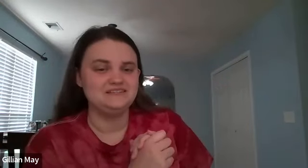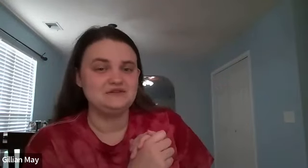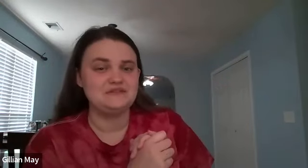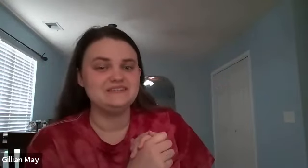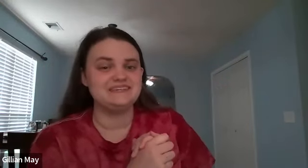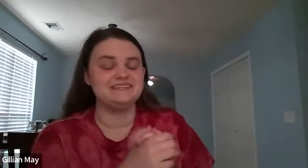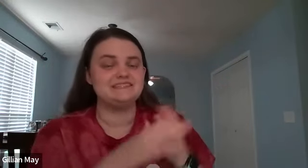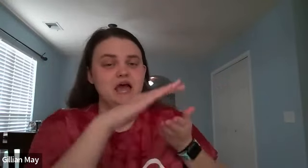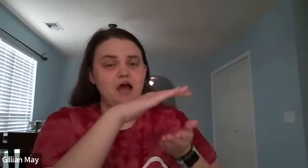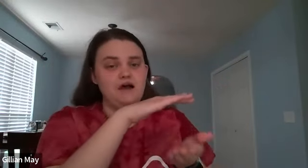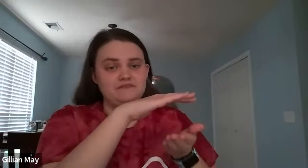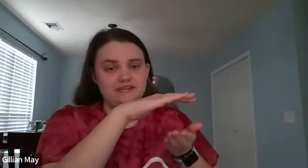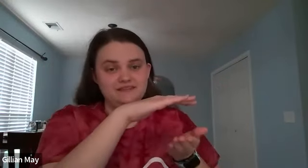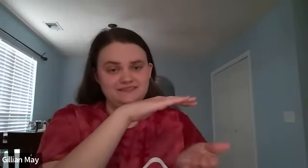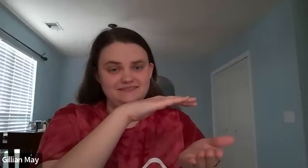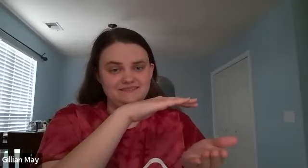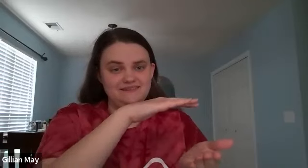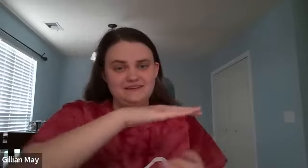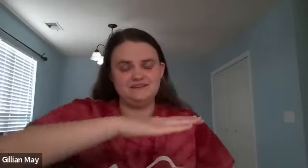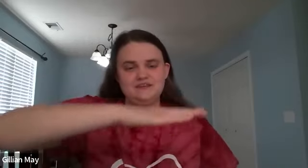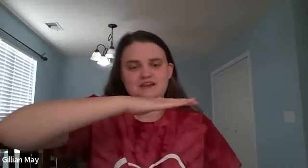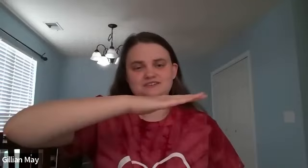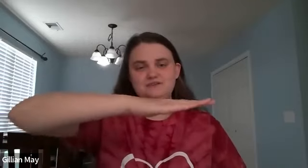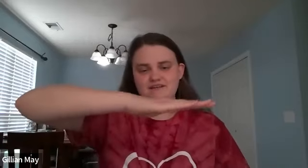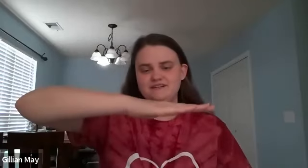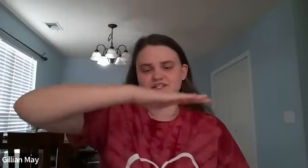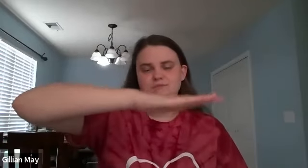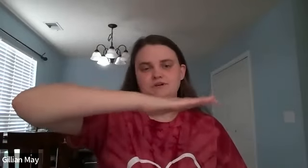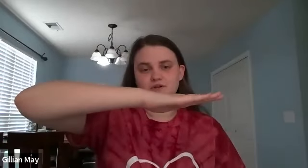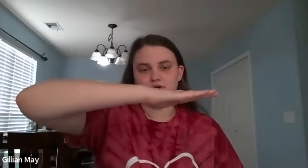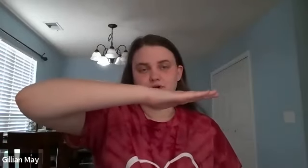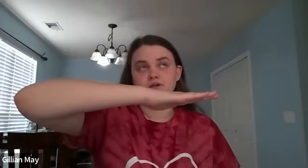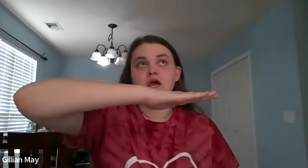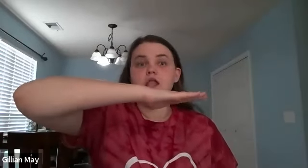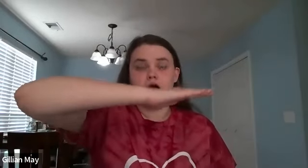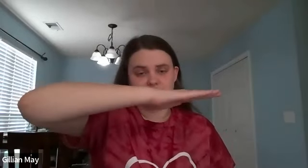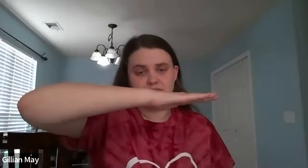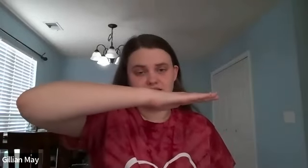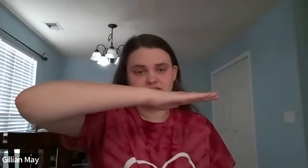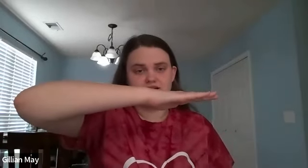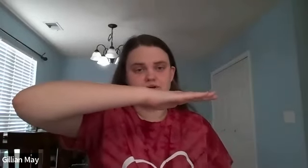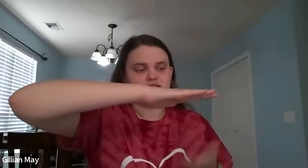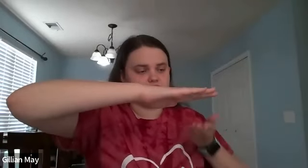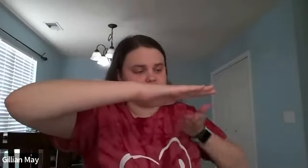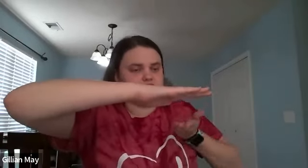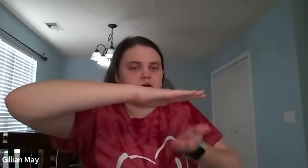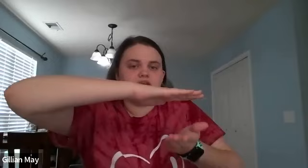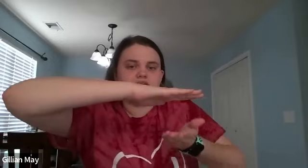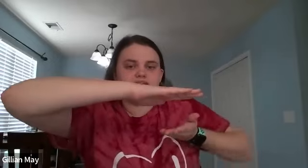So this is oven. So how you do oven is you put your non-dominant hand sideways and your dominant hands, it's